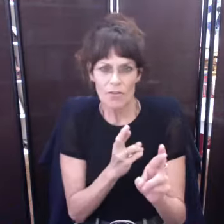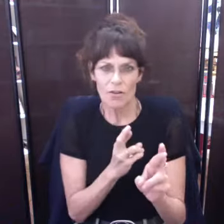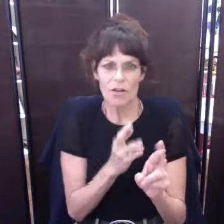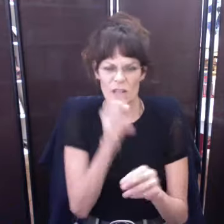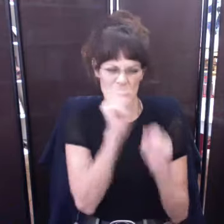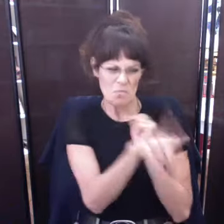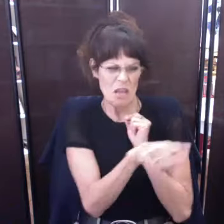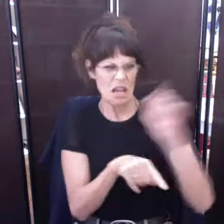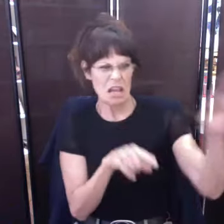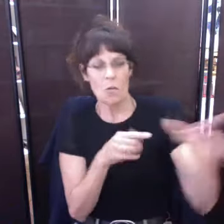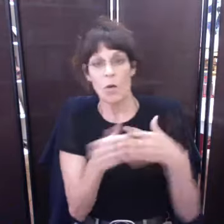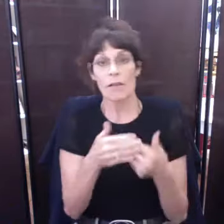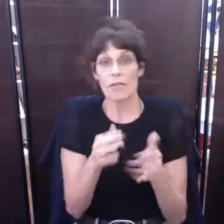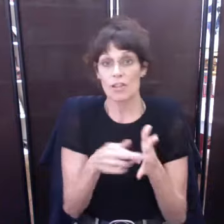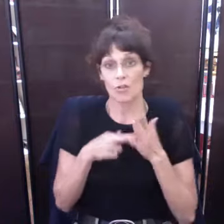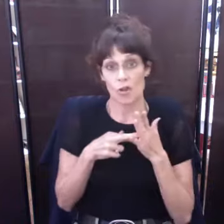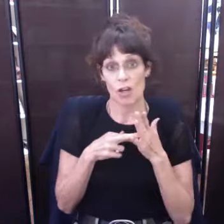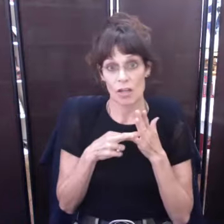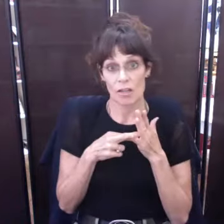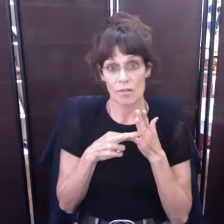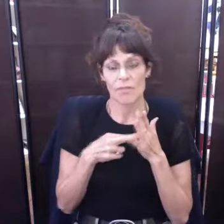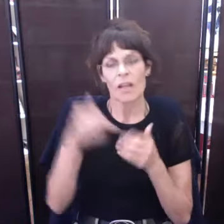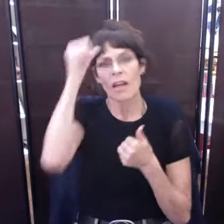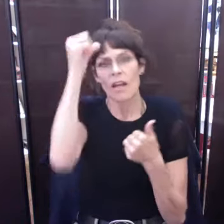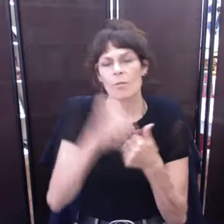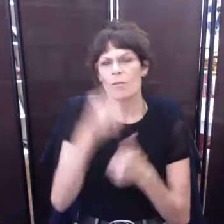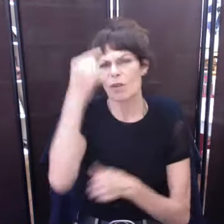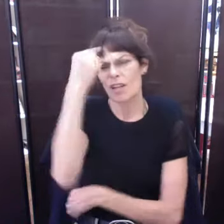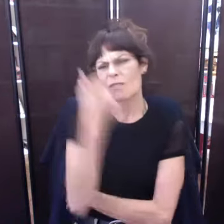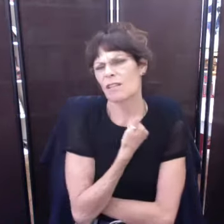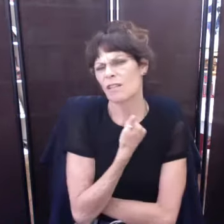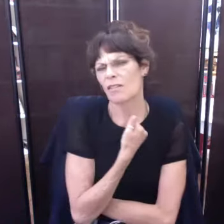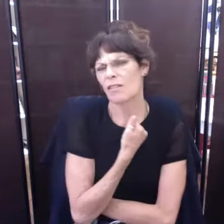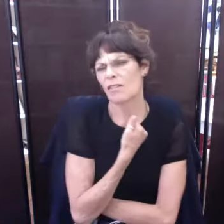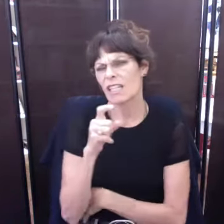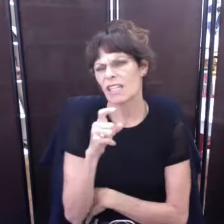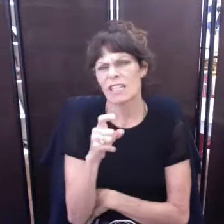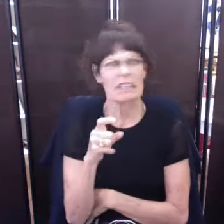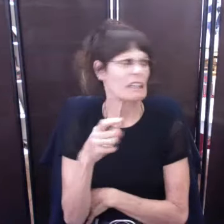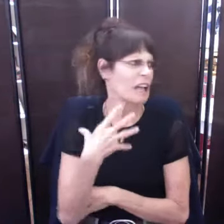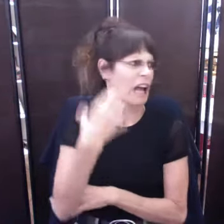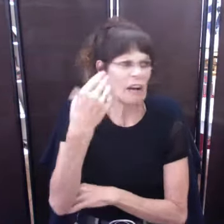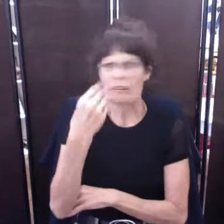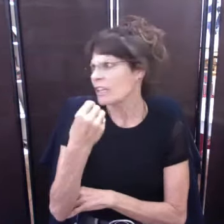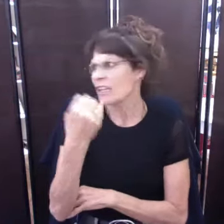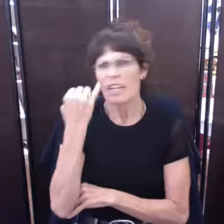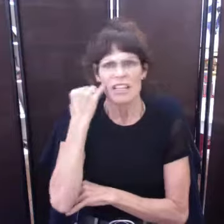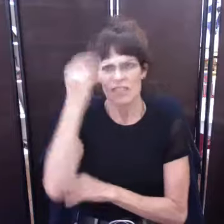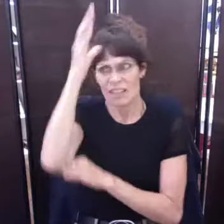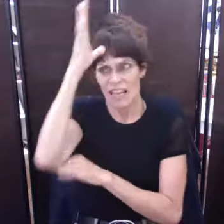doing whatever it took. And I remember thinking to myself, I got to get out of this. If little John finds me handcuffed, I'm in big trouble.